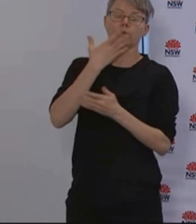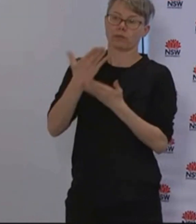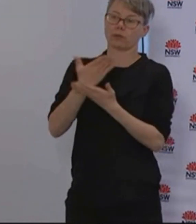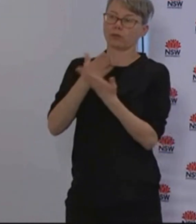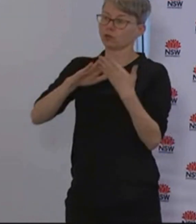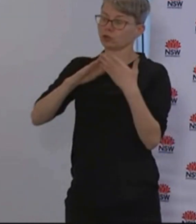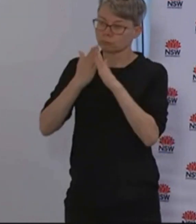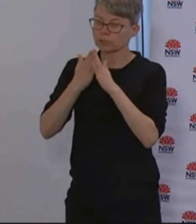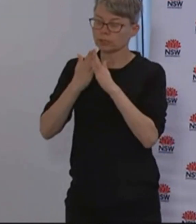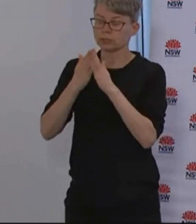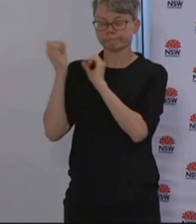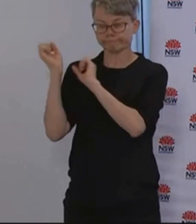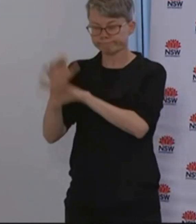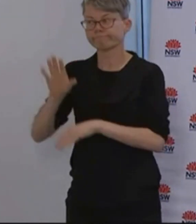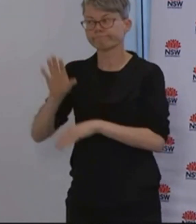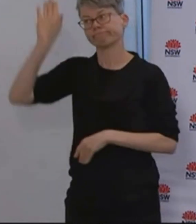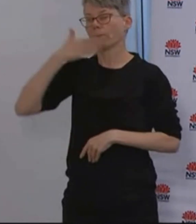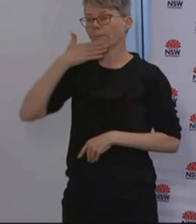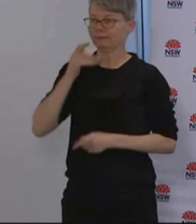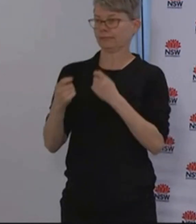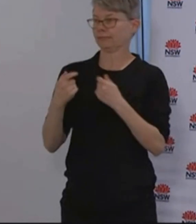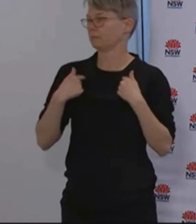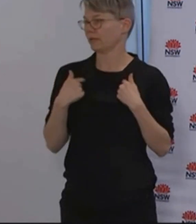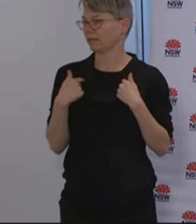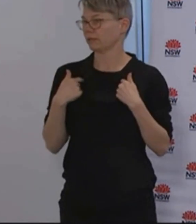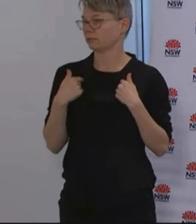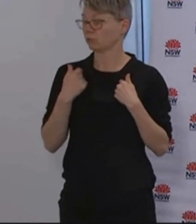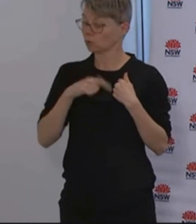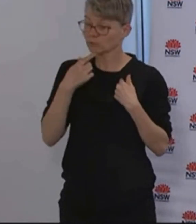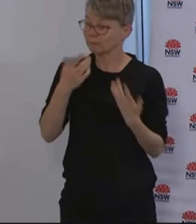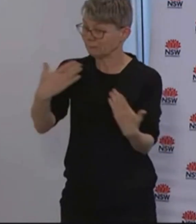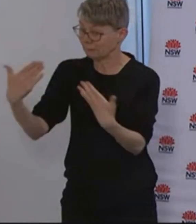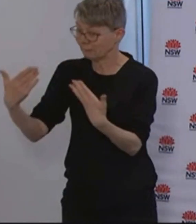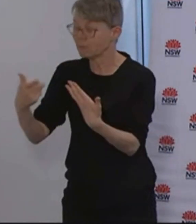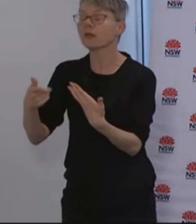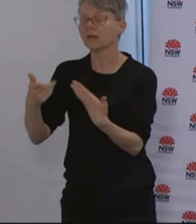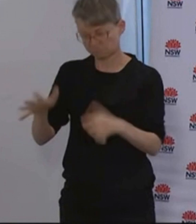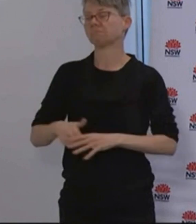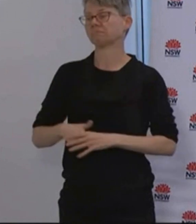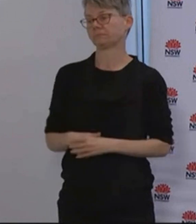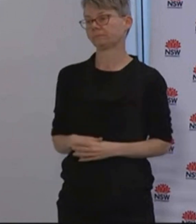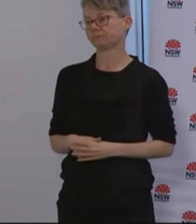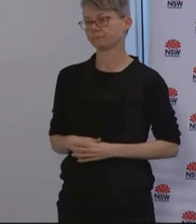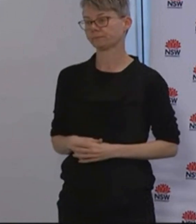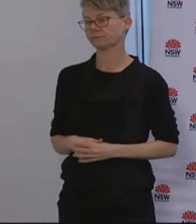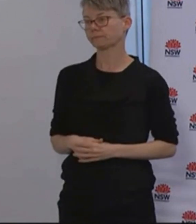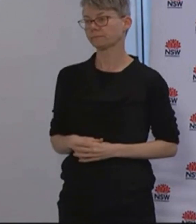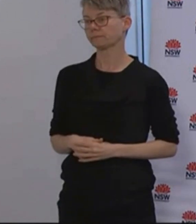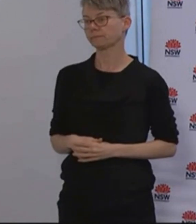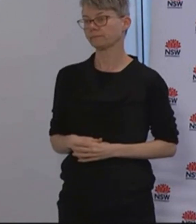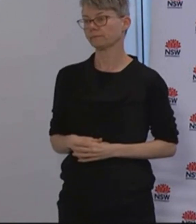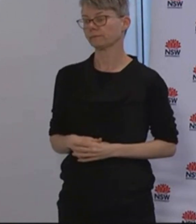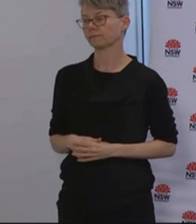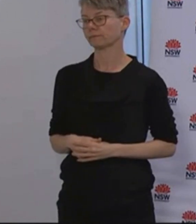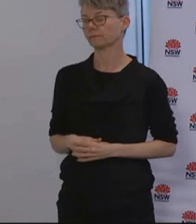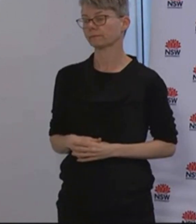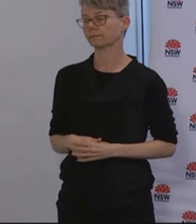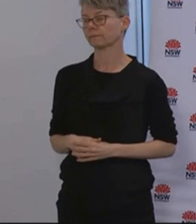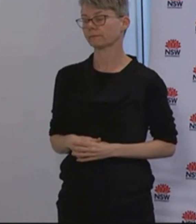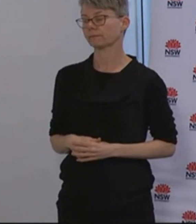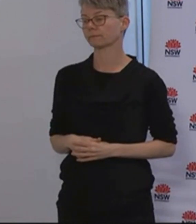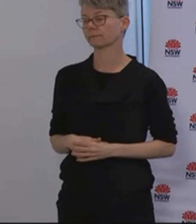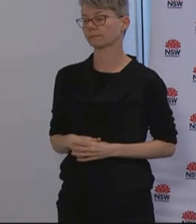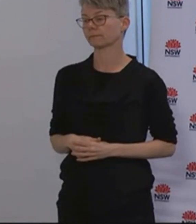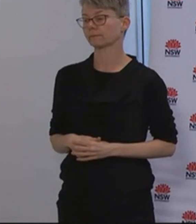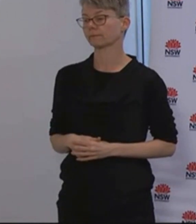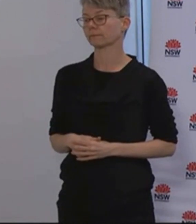come out in such numbers to get tested and responding to the messages. There has also been